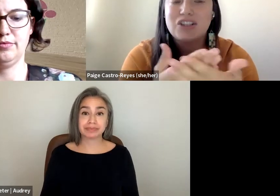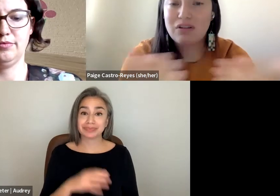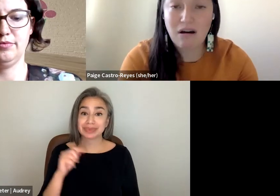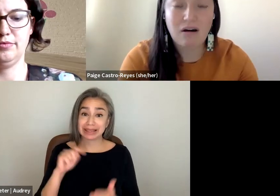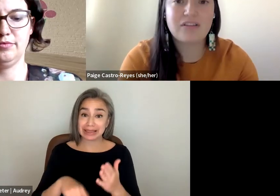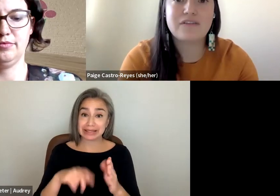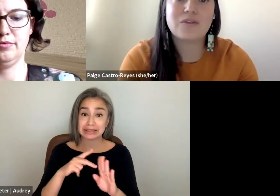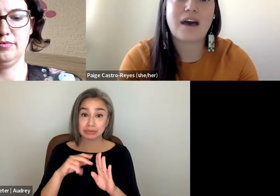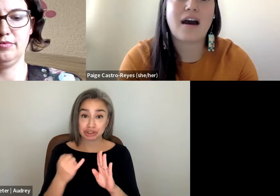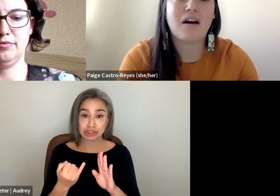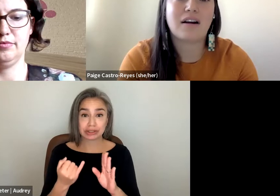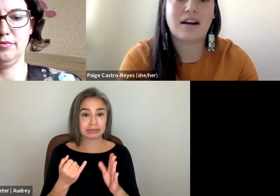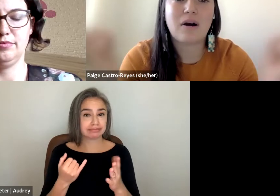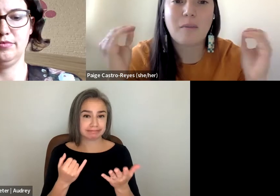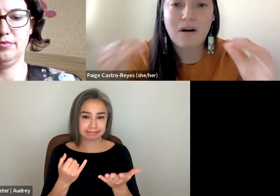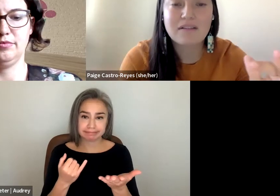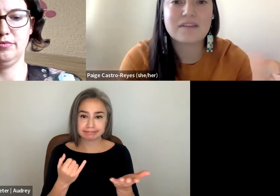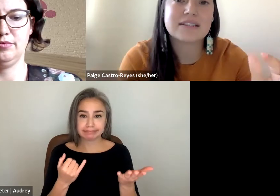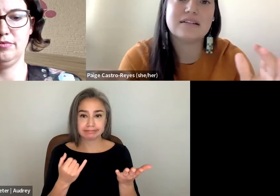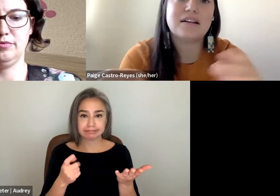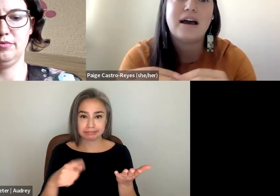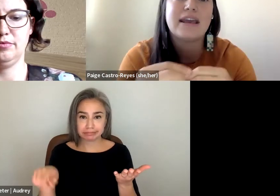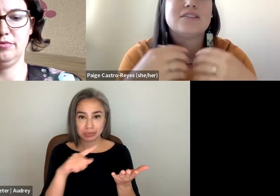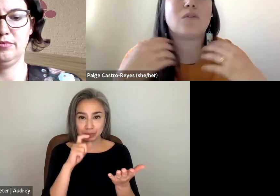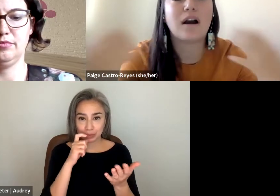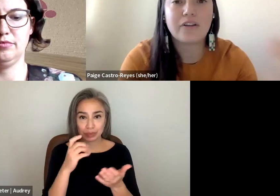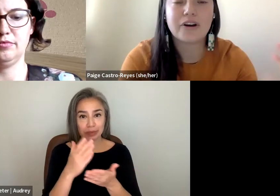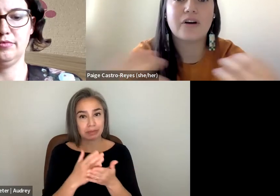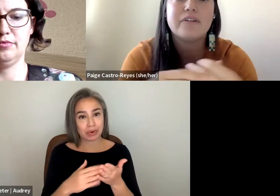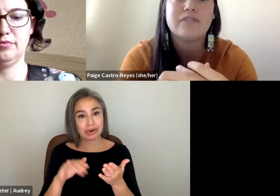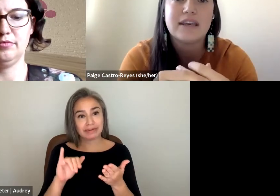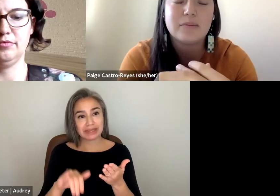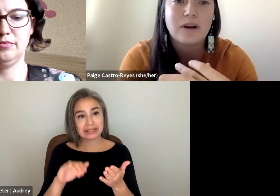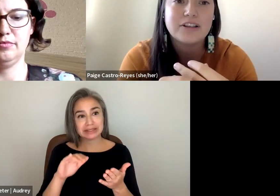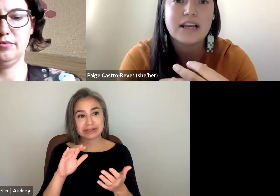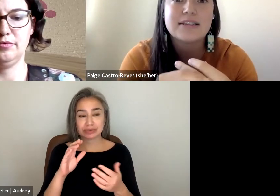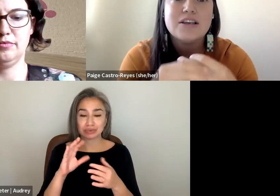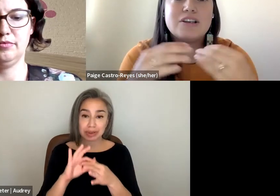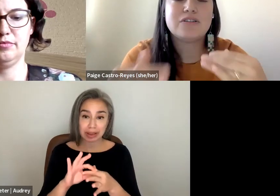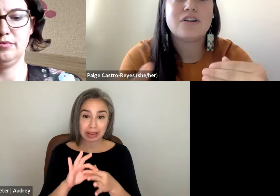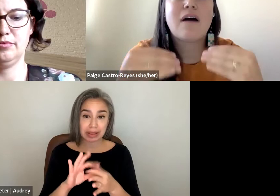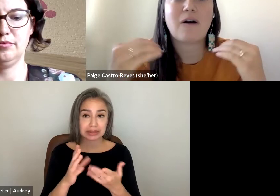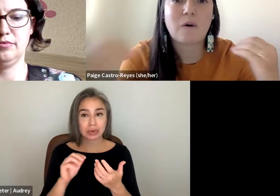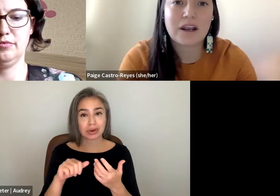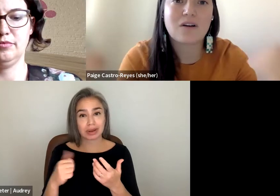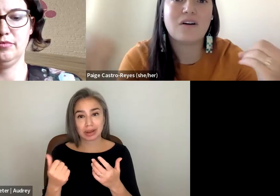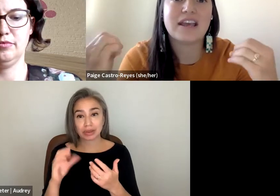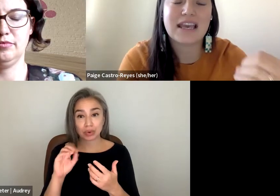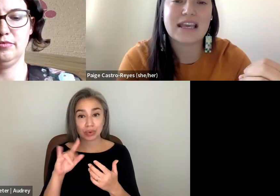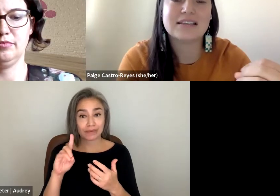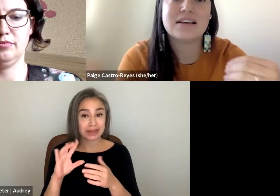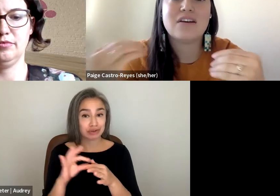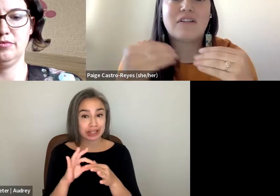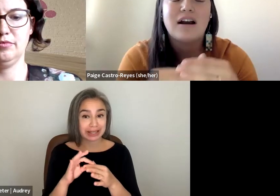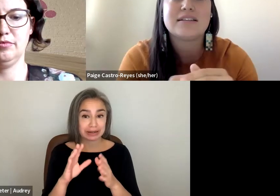as all of you that are a part of the CEAL Alliance or other COVID-related projects, you know how critical